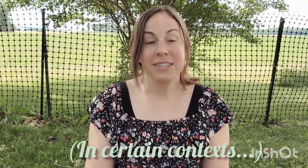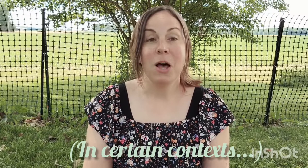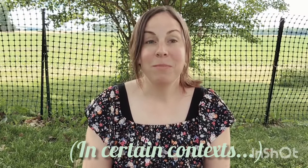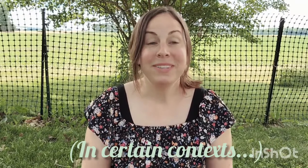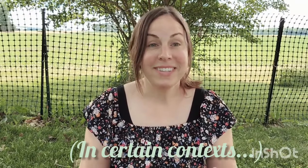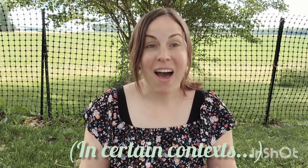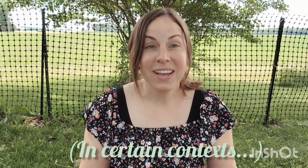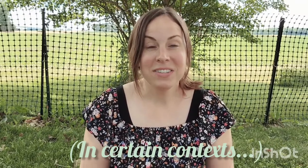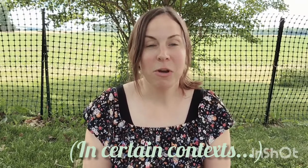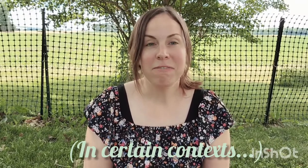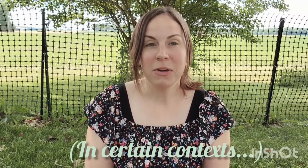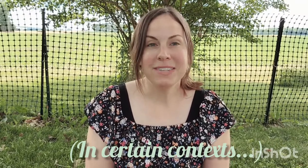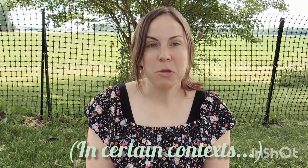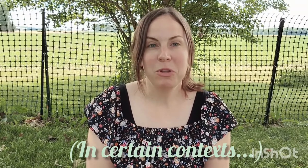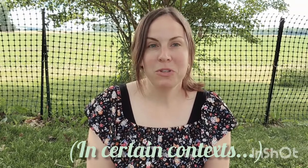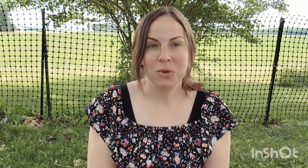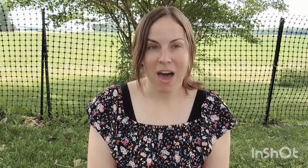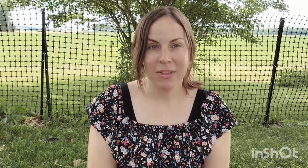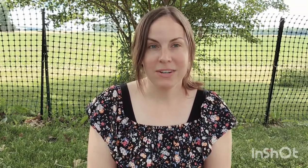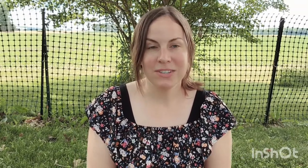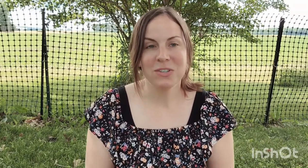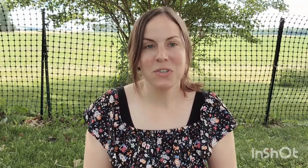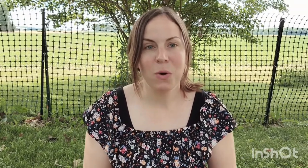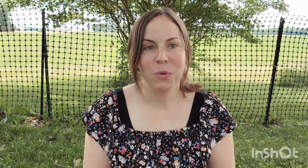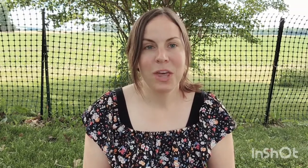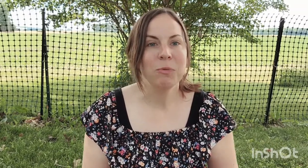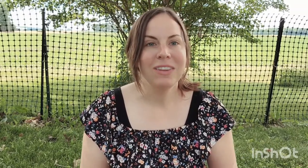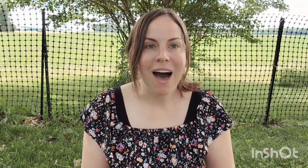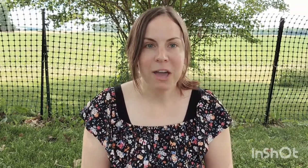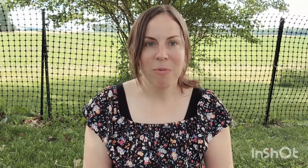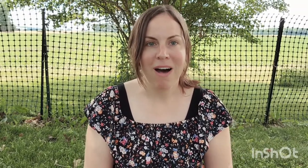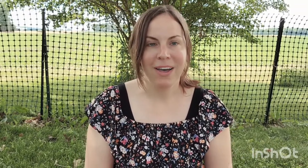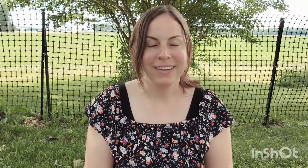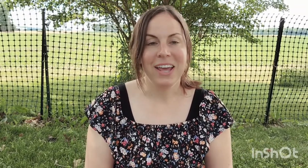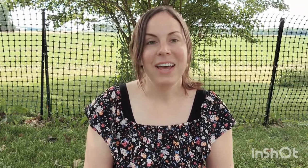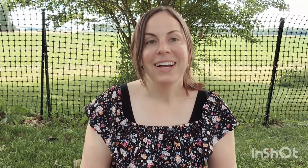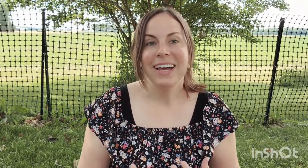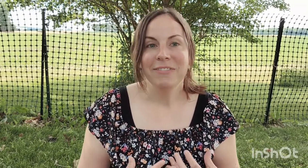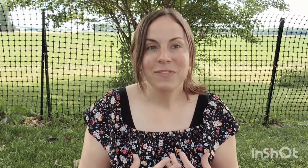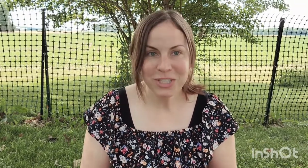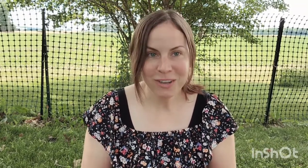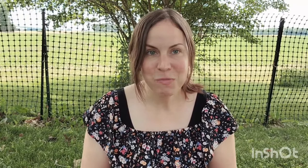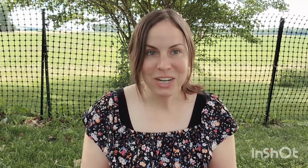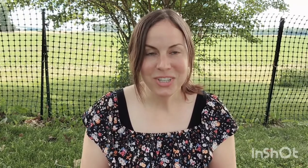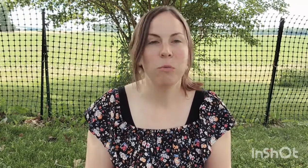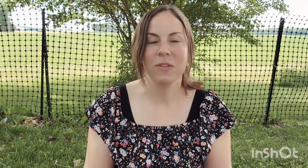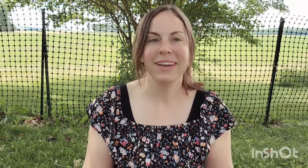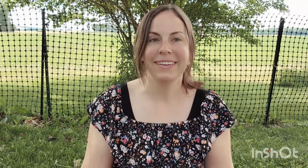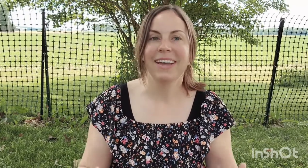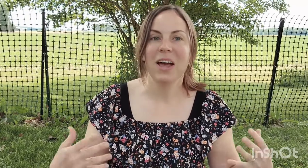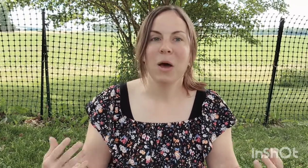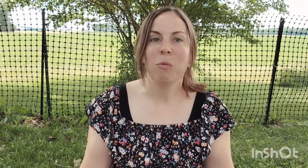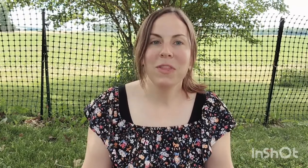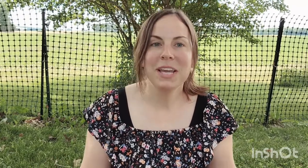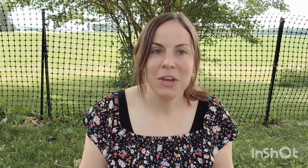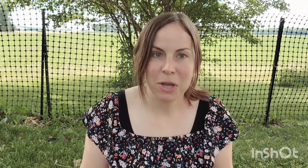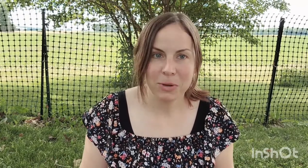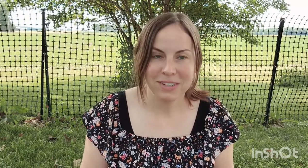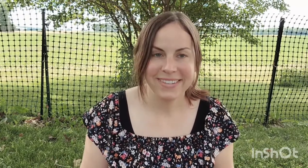Some signs are very similar to others, so they rely upon facial expression more than a hearing person.